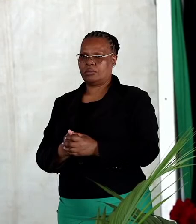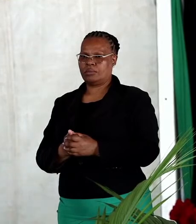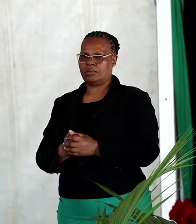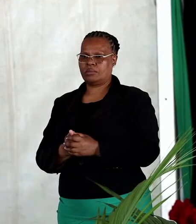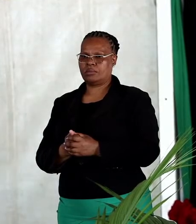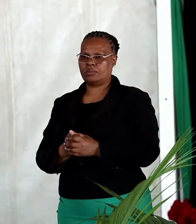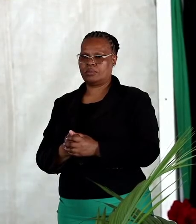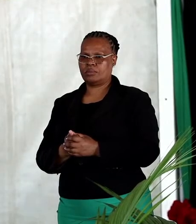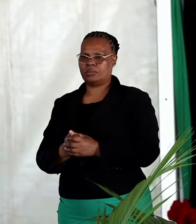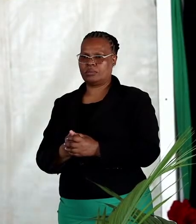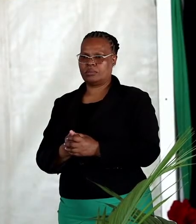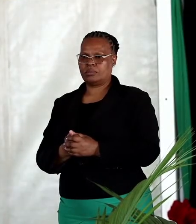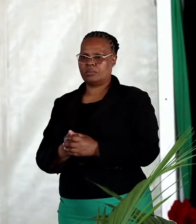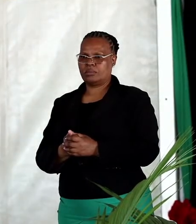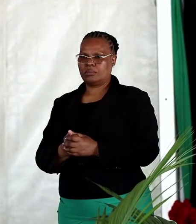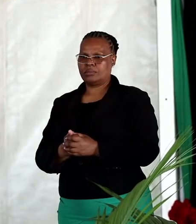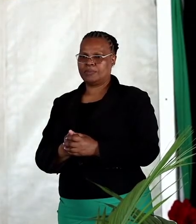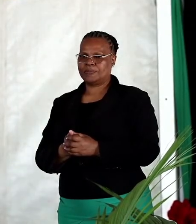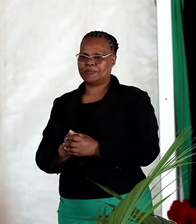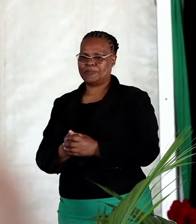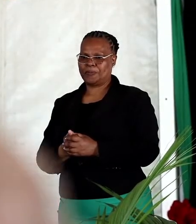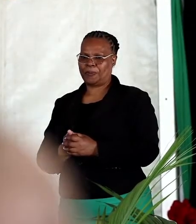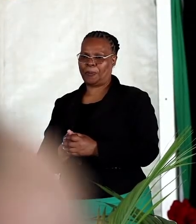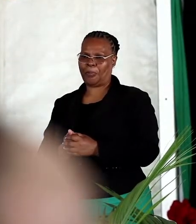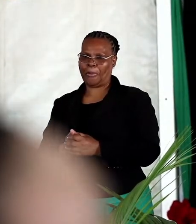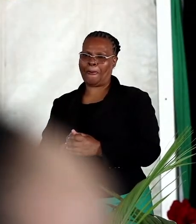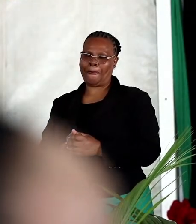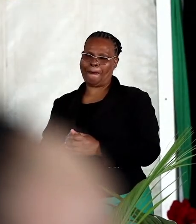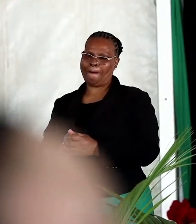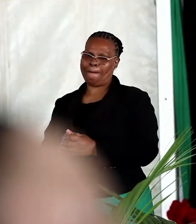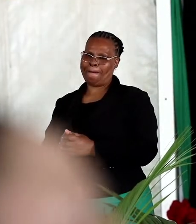le Bhisho Massacre